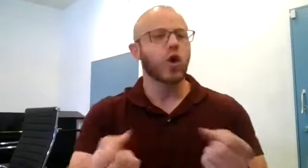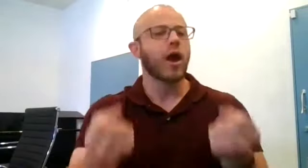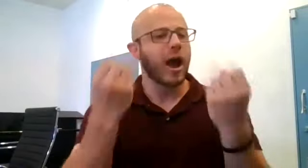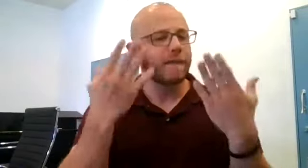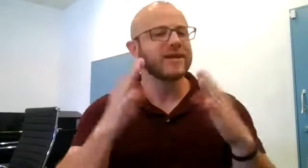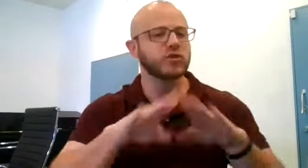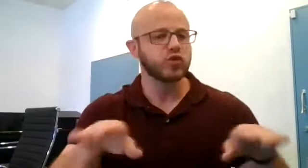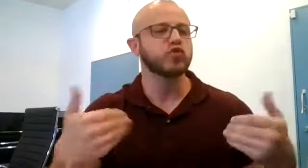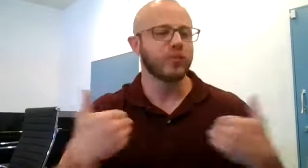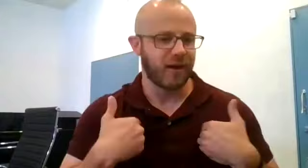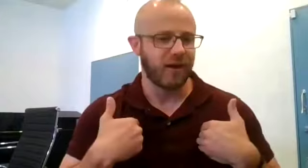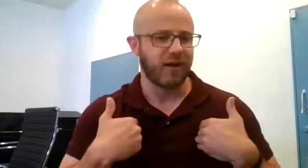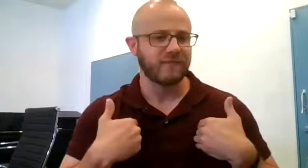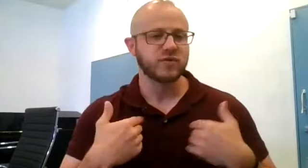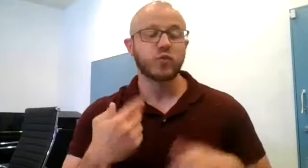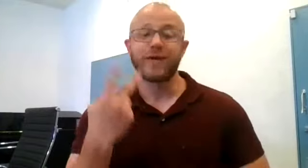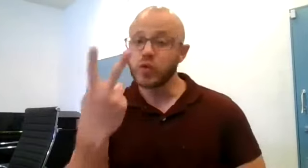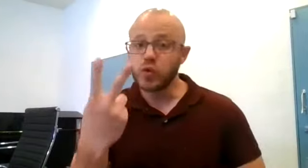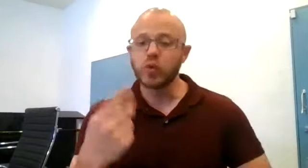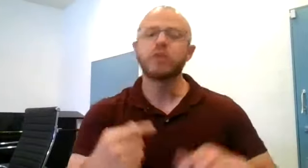So it depends on how many children you have. If you have